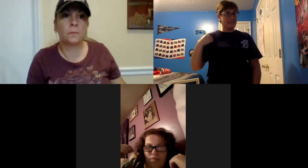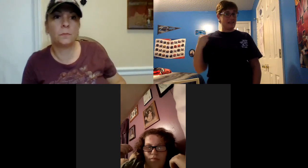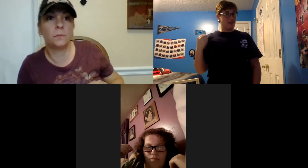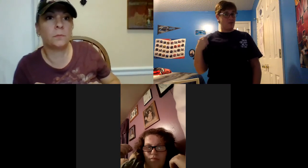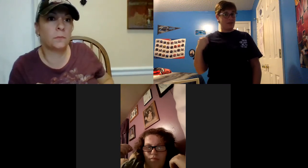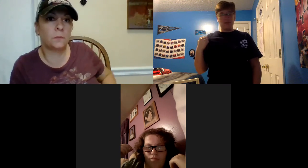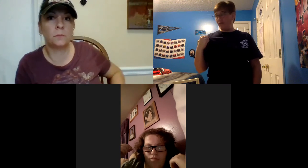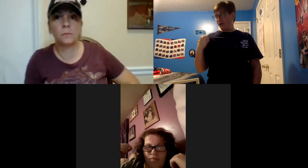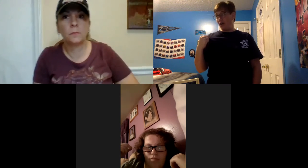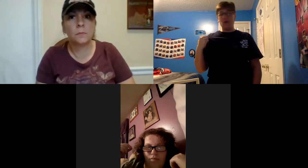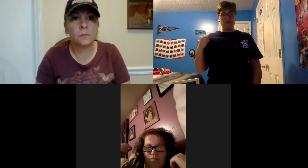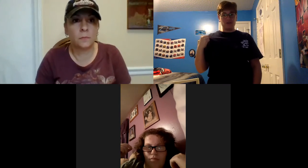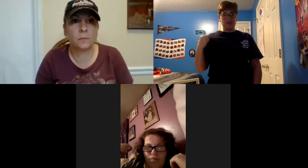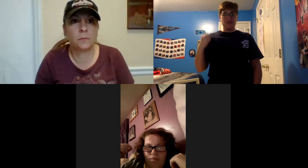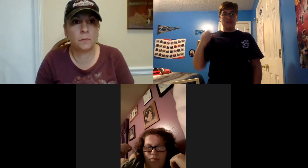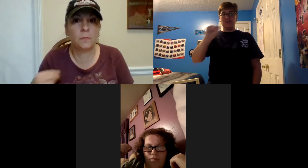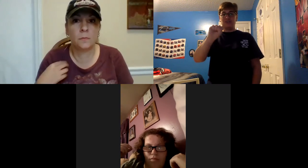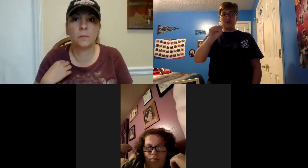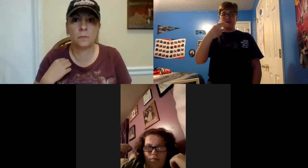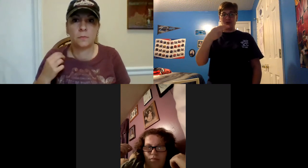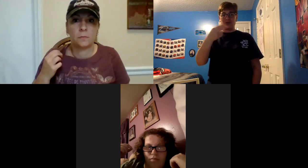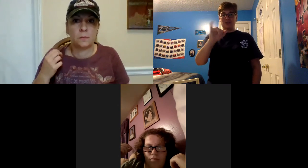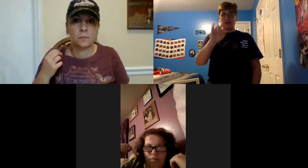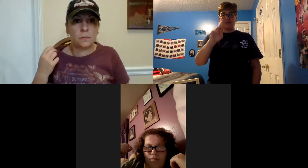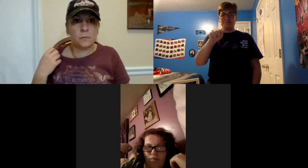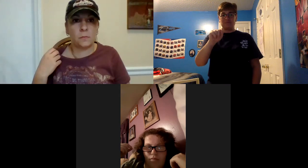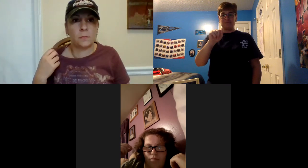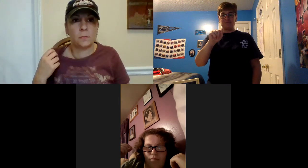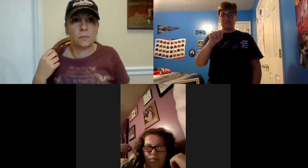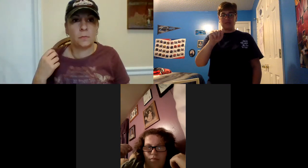I said, that's not one that we've gone over. So shirt,